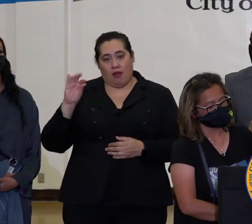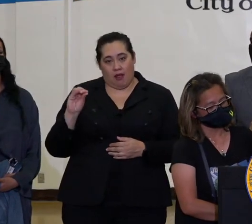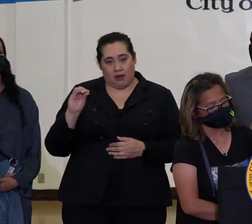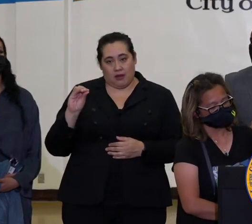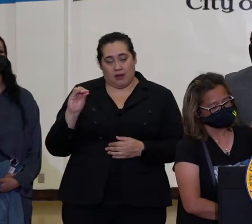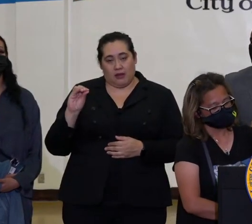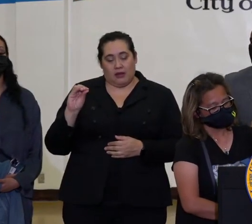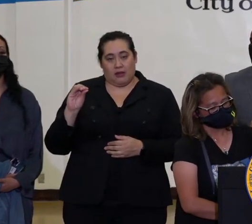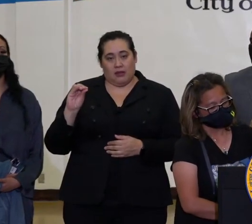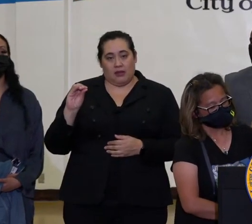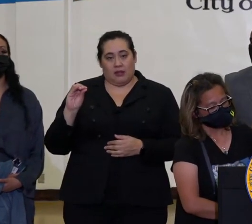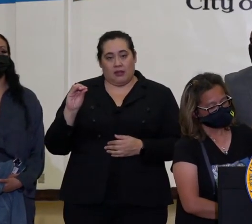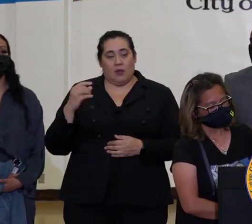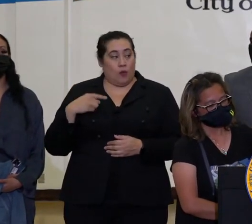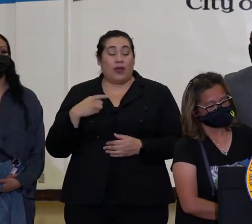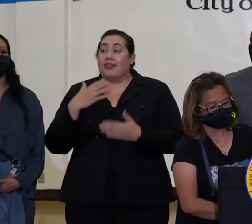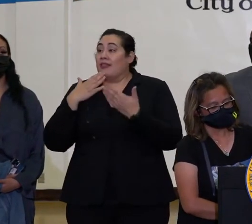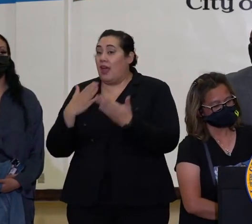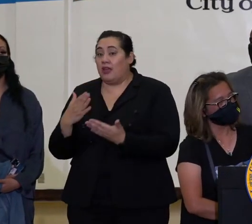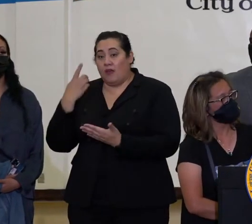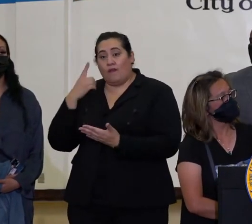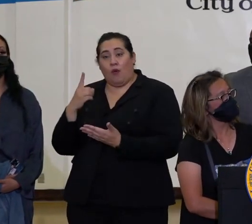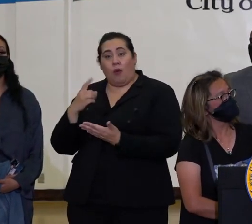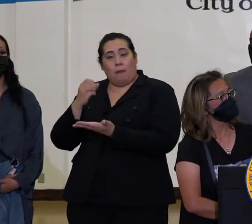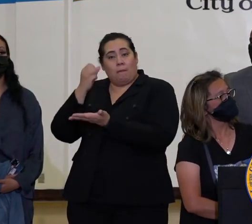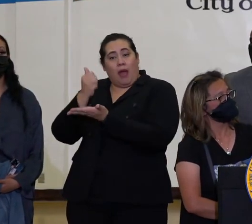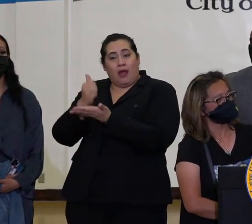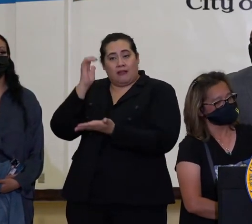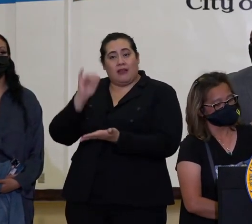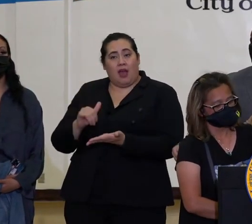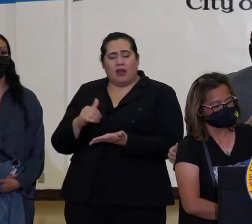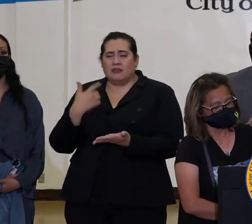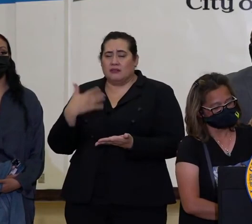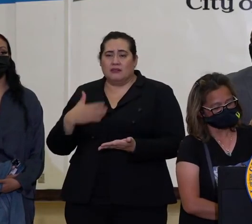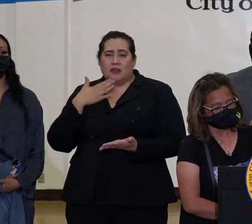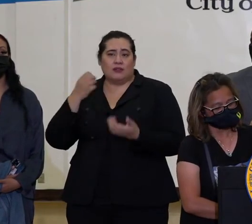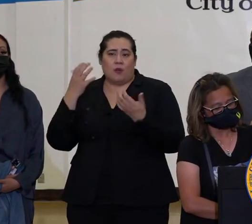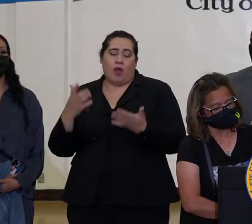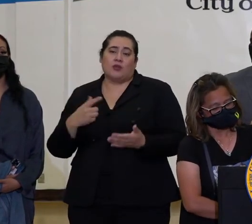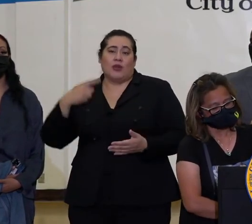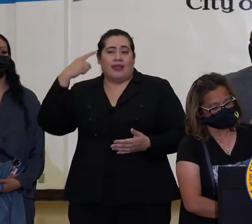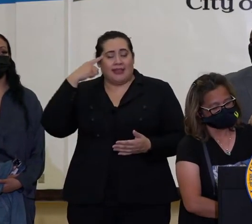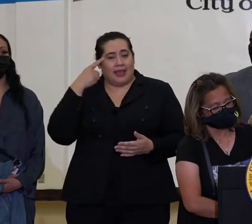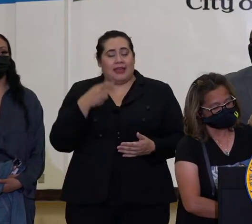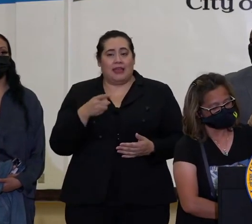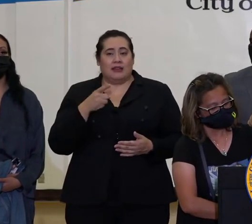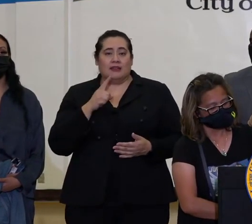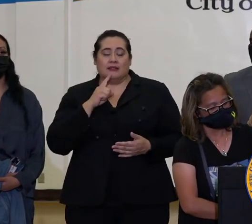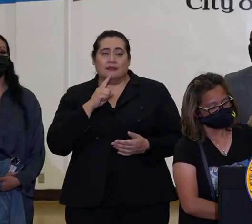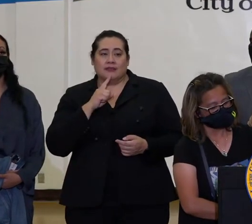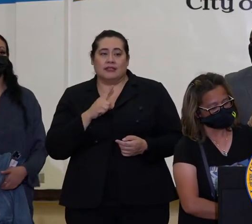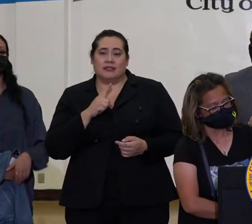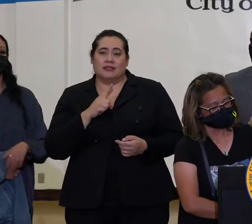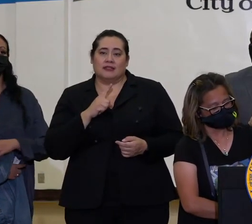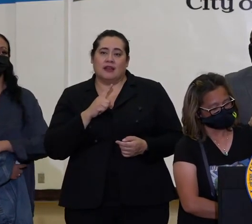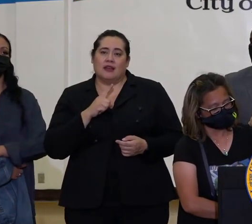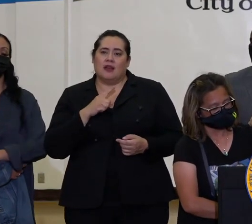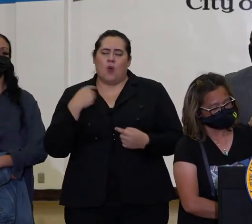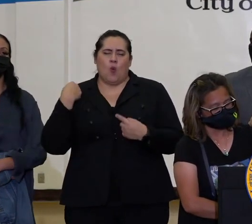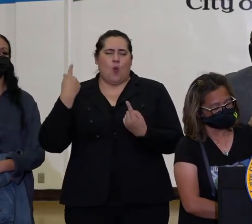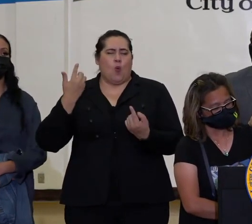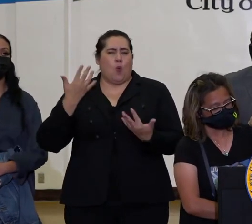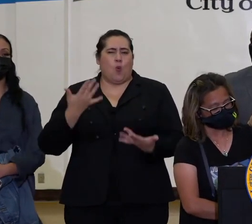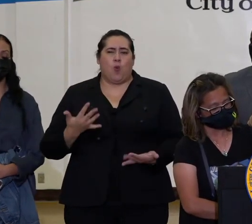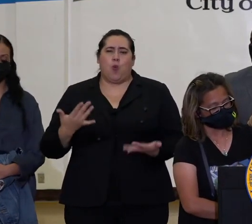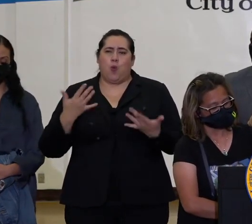is, we thank you for passing it so much. We think that it is long